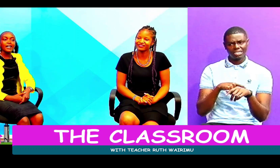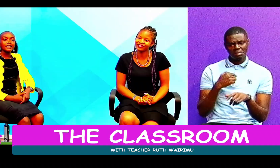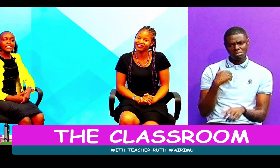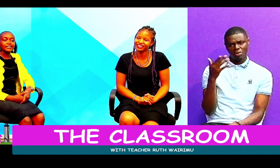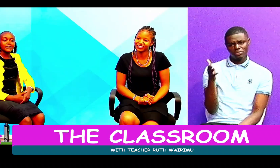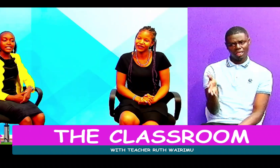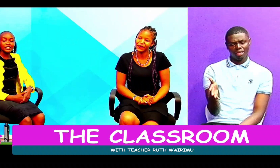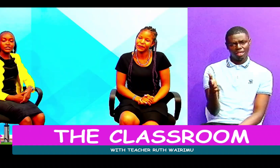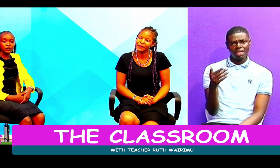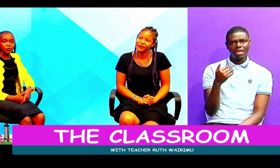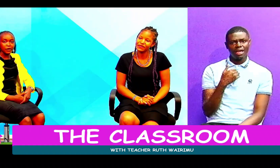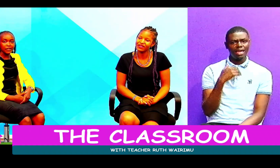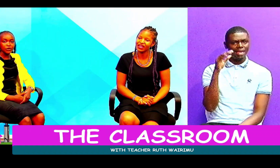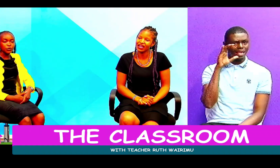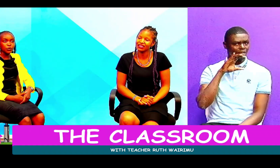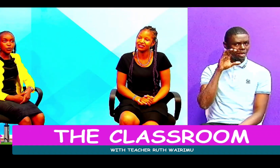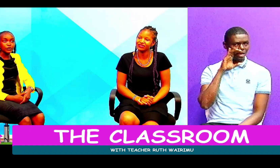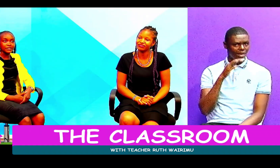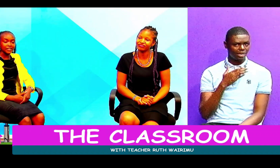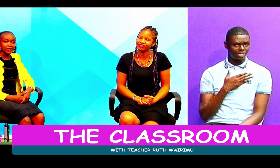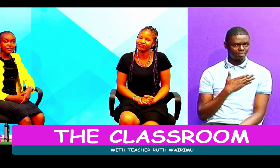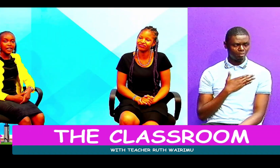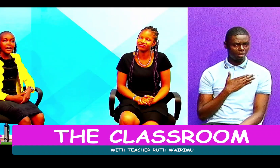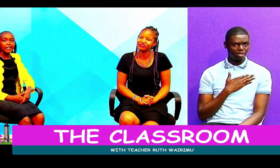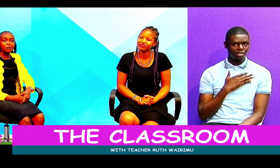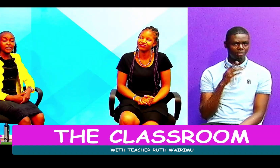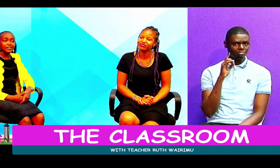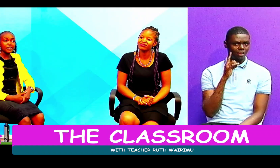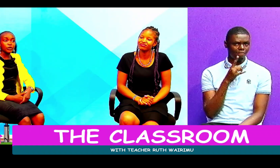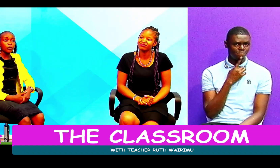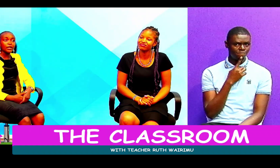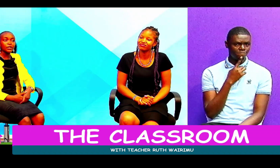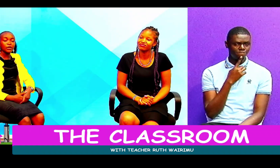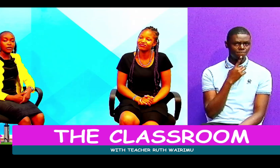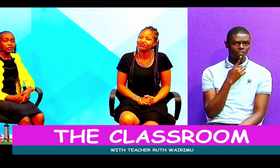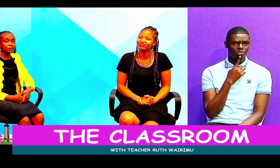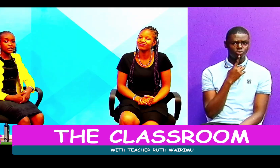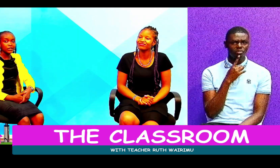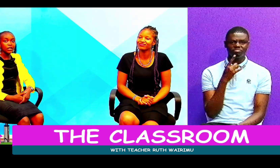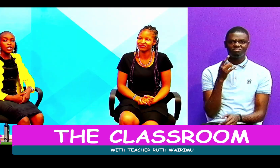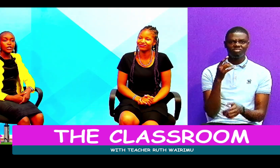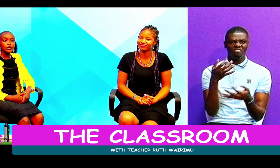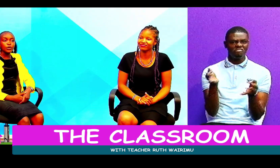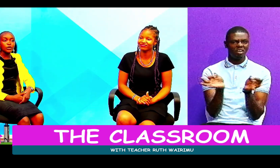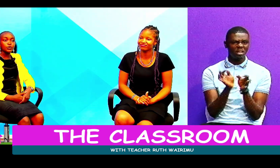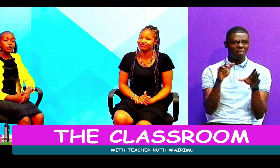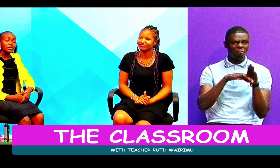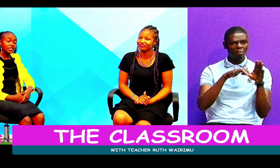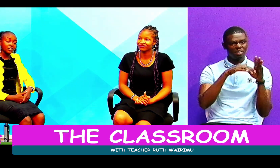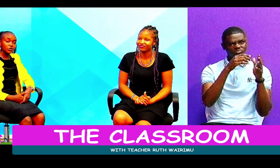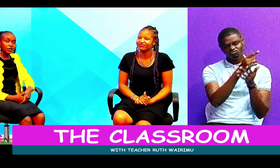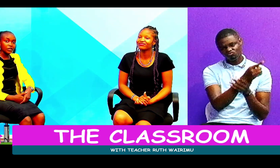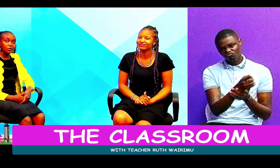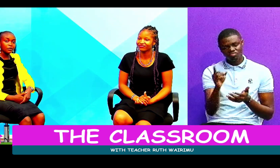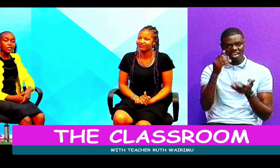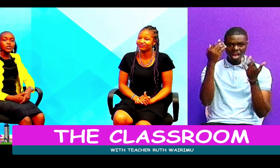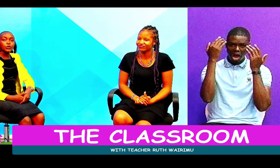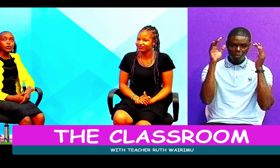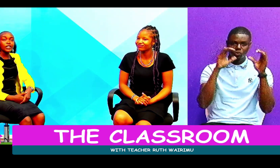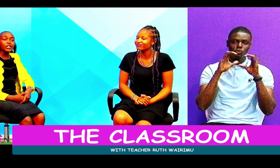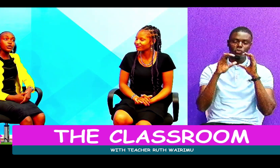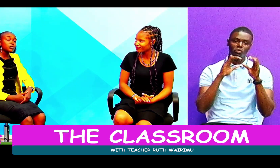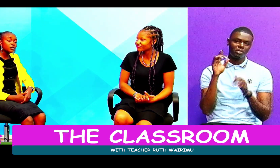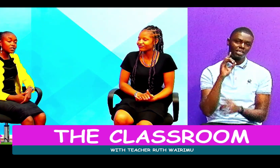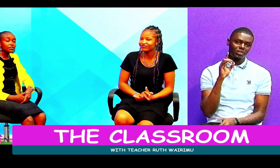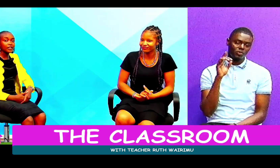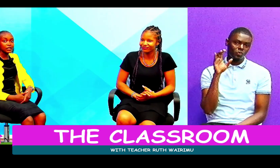I had this cousin of mine who was deaf, and by then no one in our family knew how to communicate with him. So